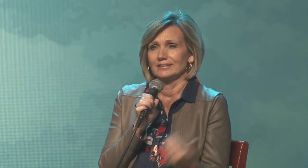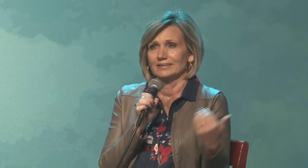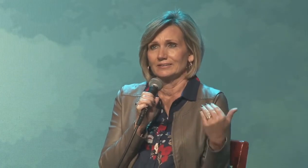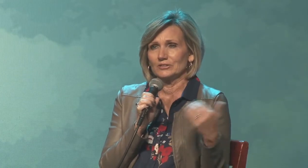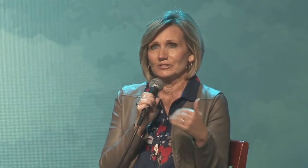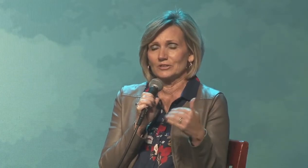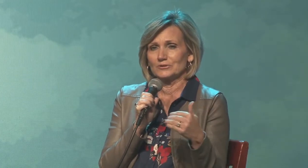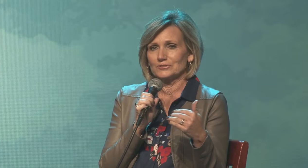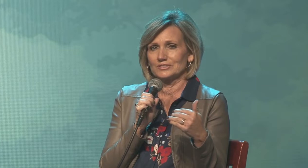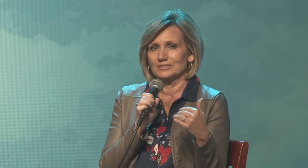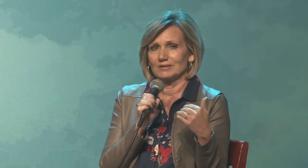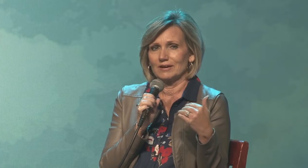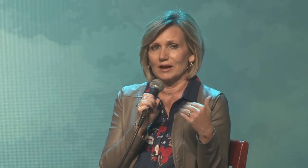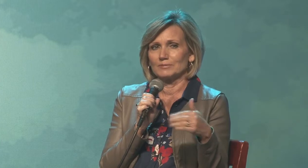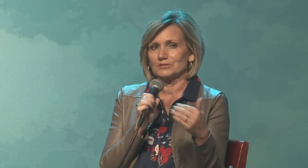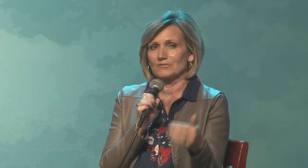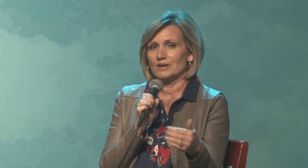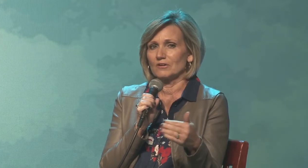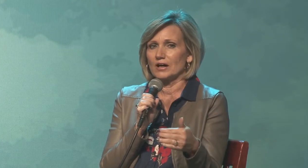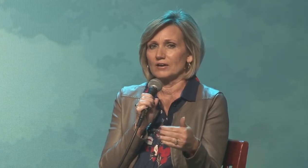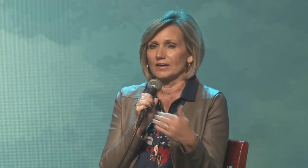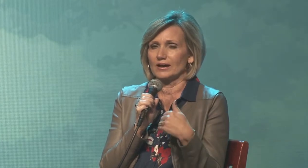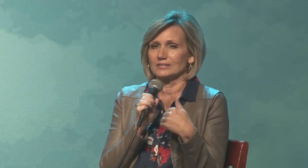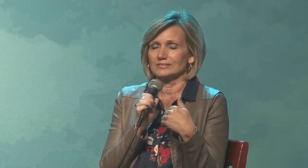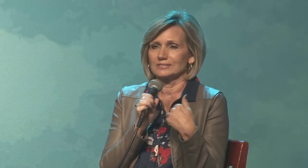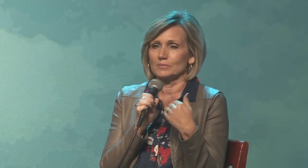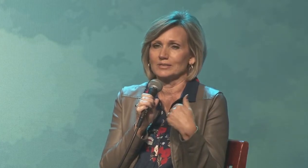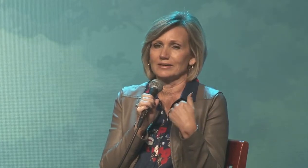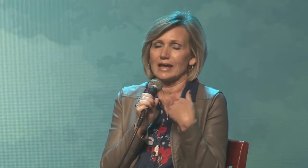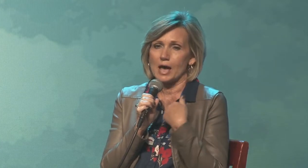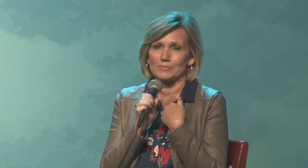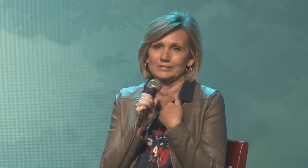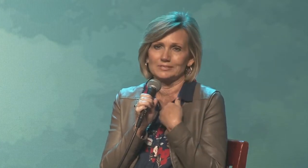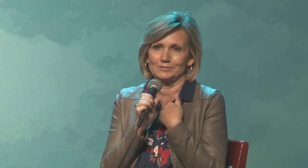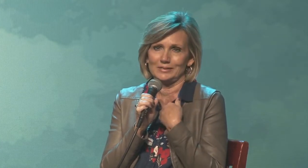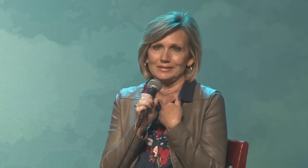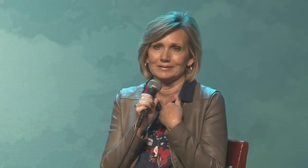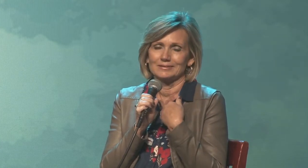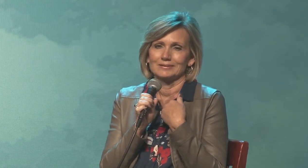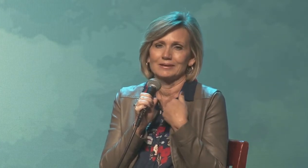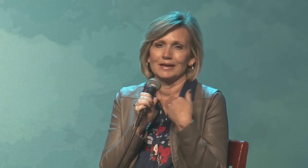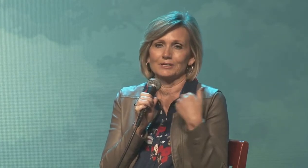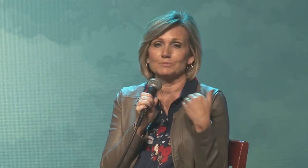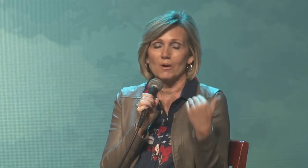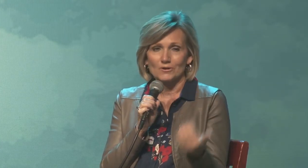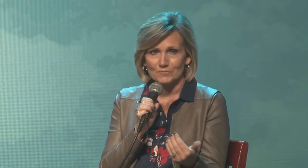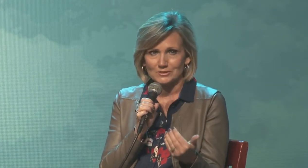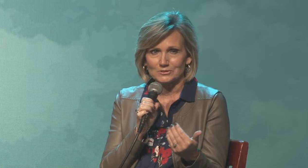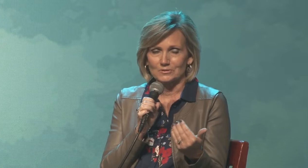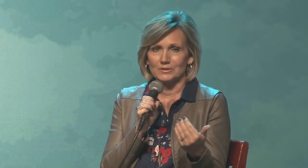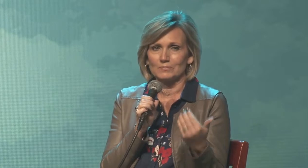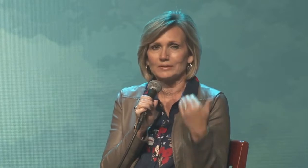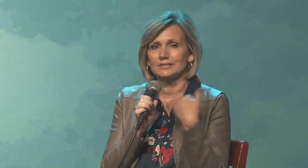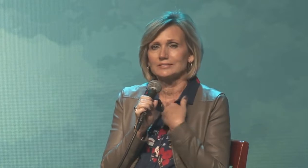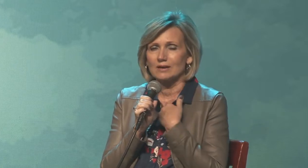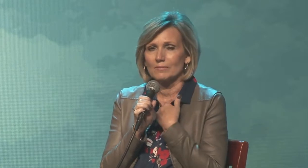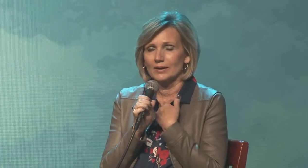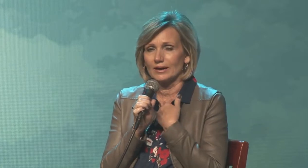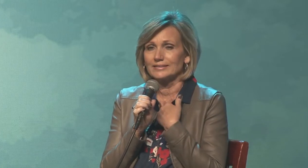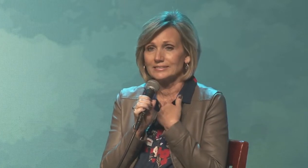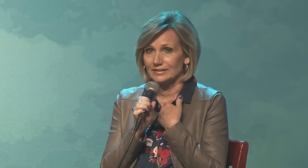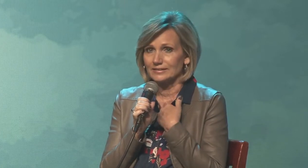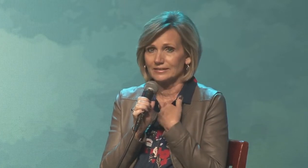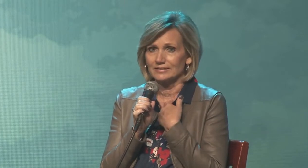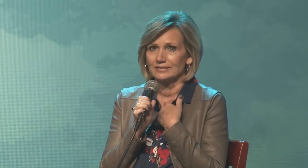say, look at those I'm a survivor of as something that happened to me, and it's part of my story, but it is not